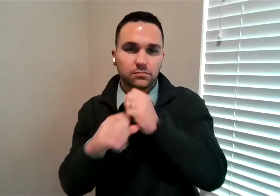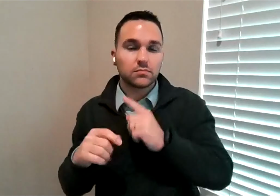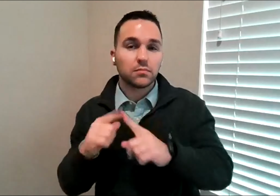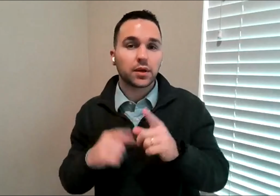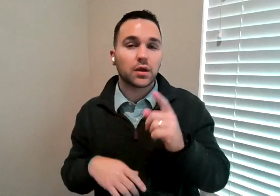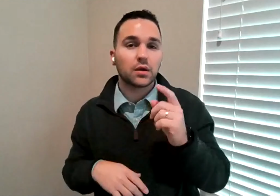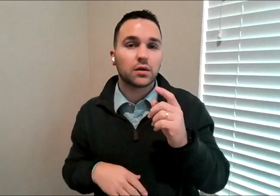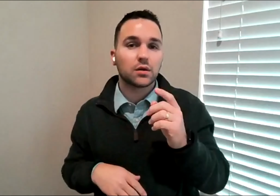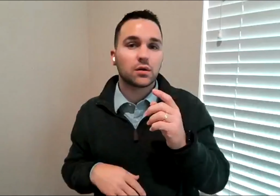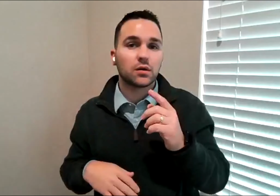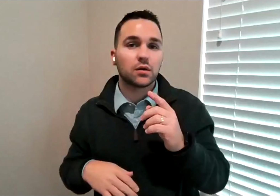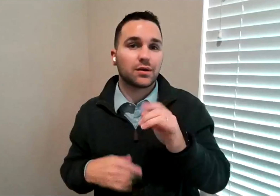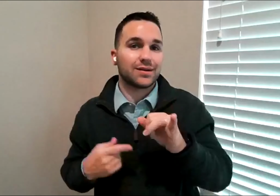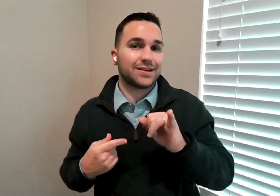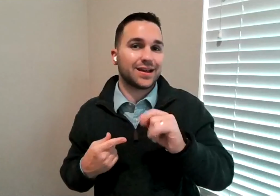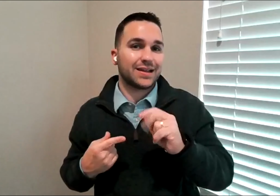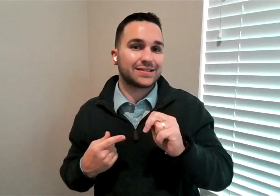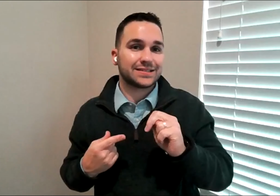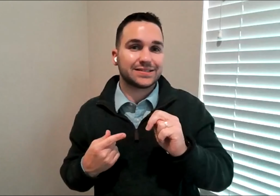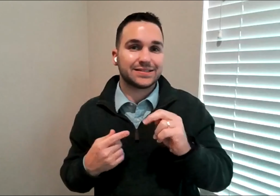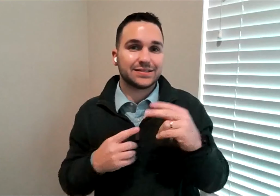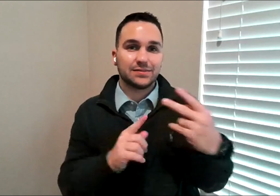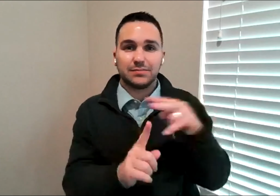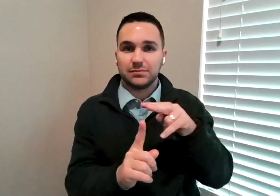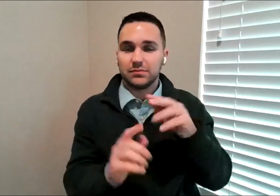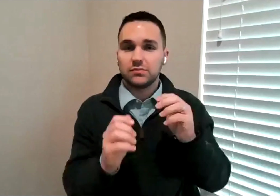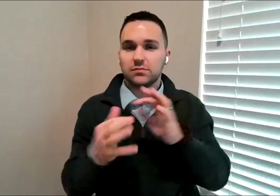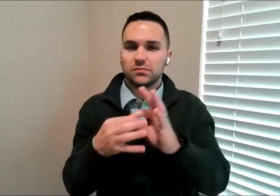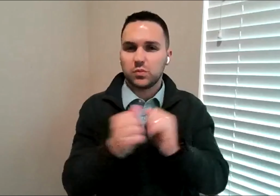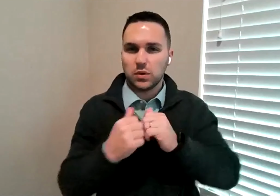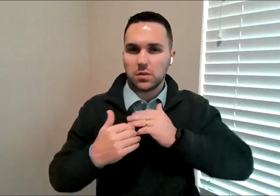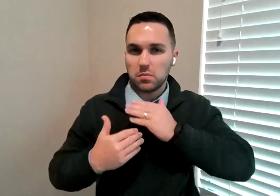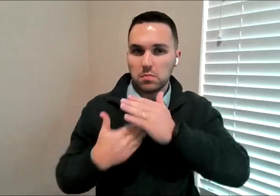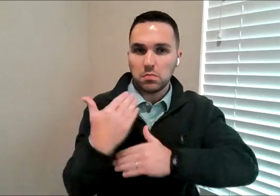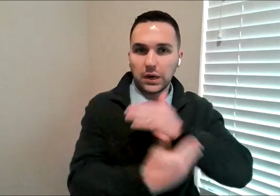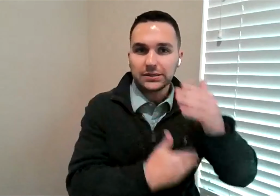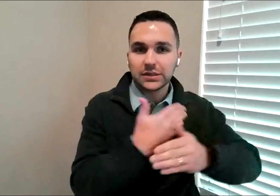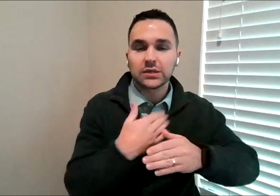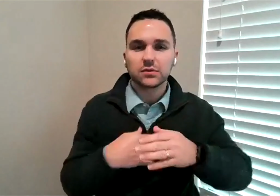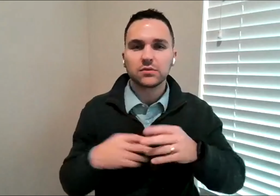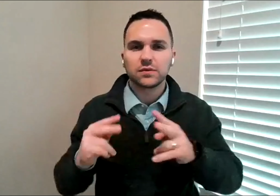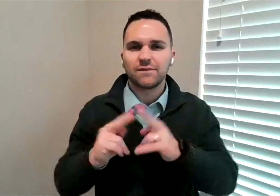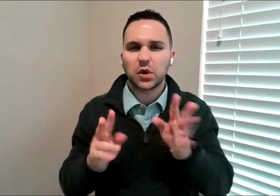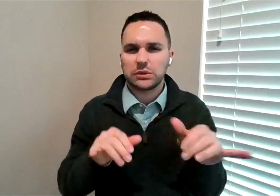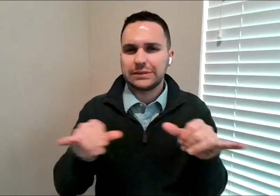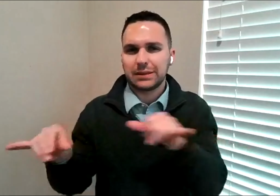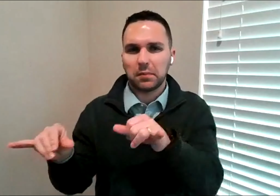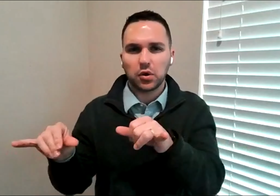ITN perspective in terms of process, it functions very similarly to